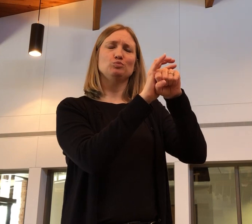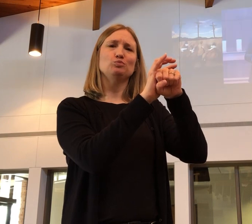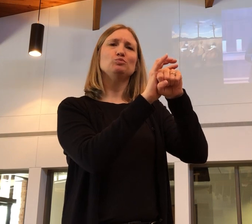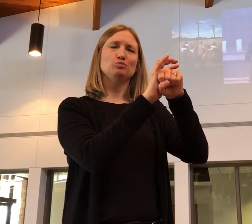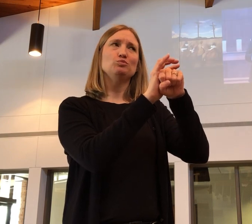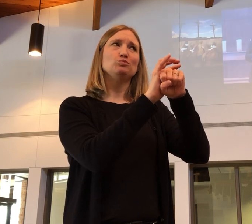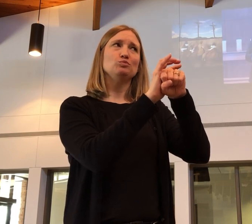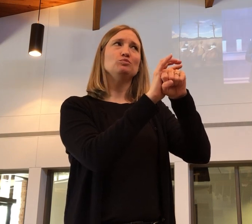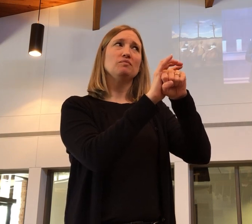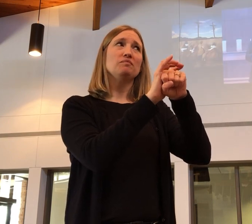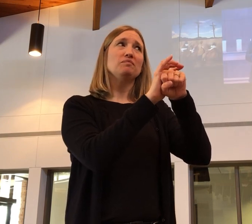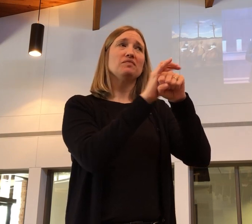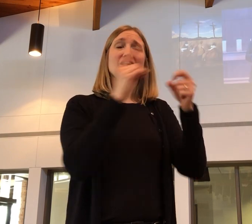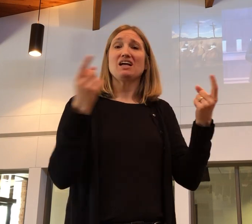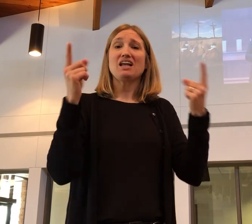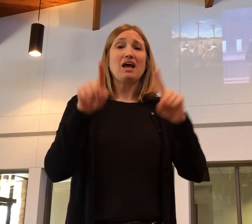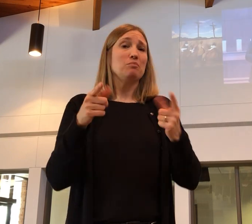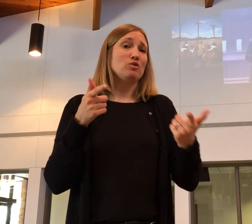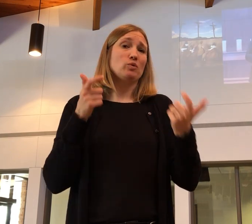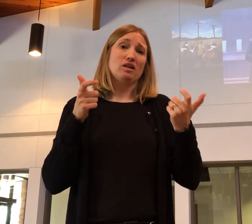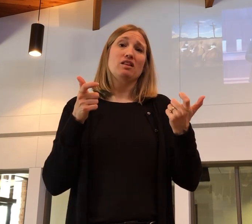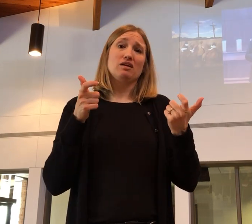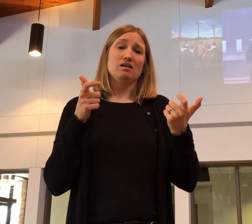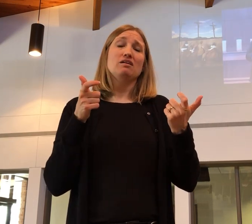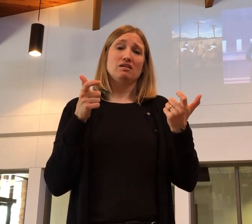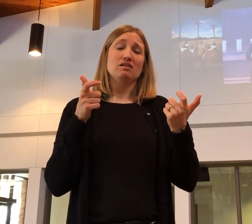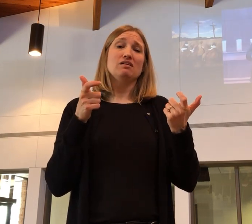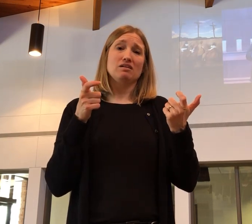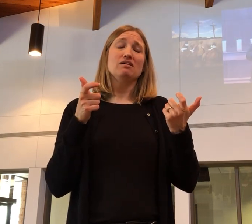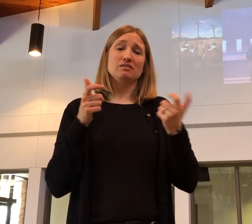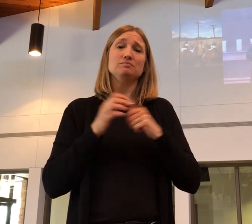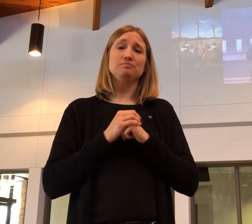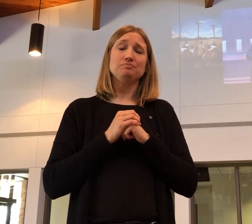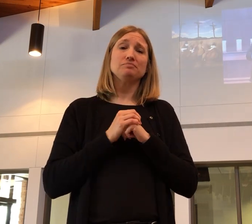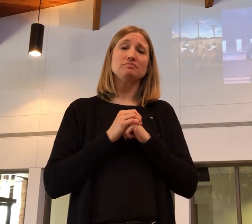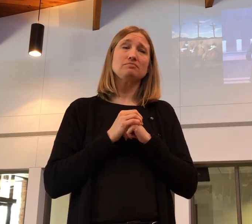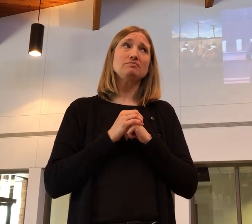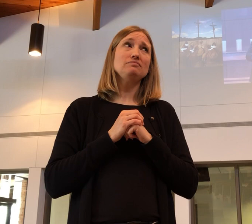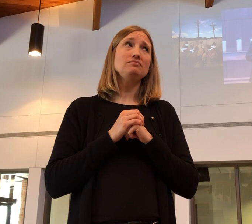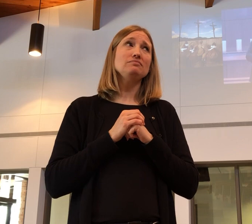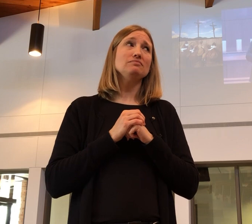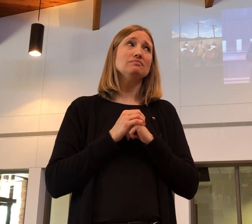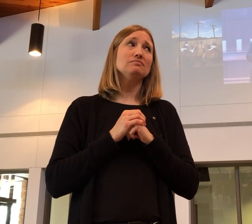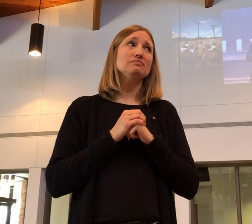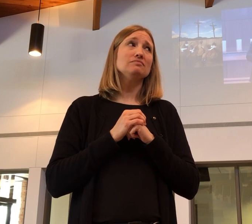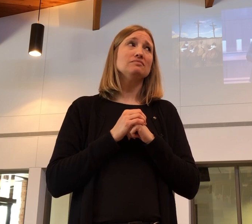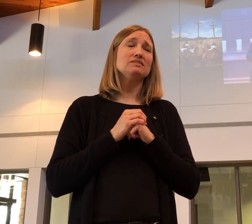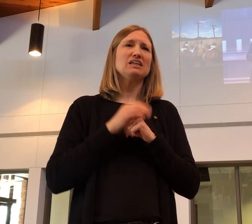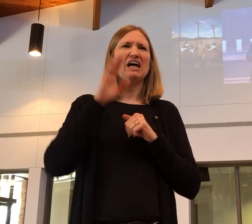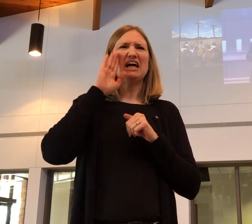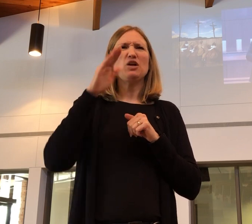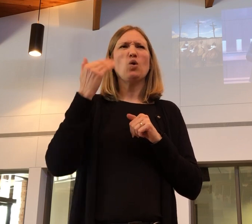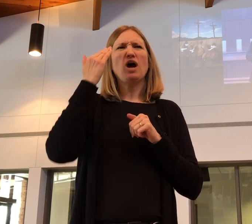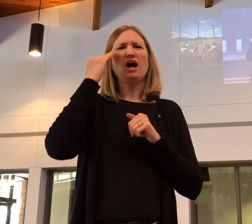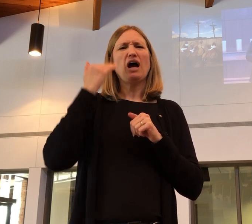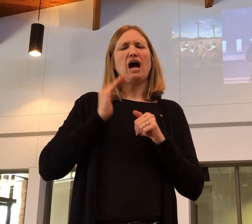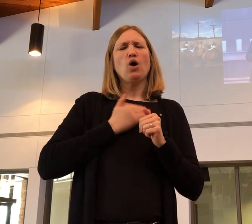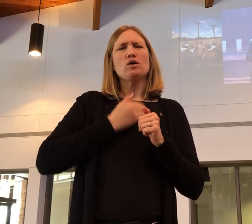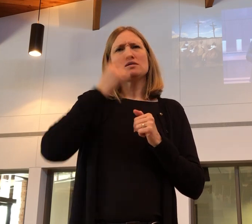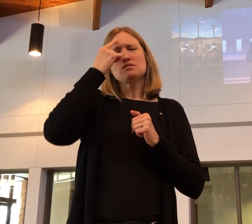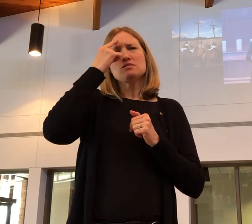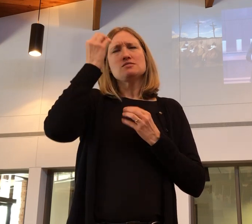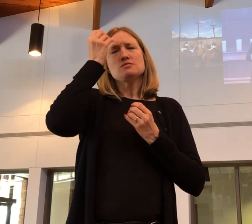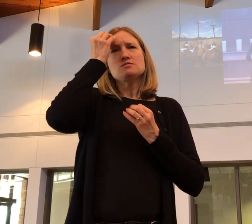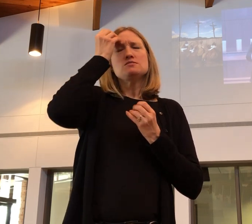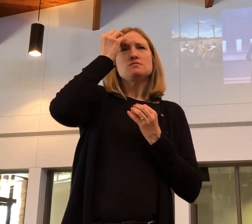It all happened so quickly. And the question that keeps going through our mind is,